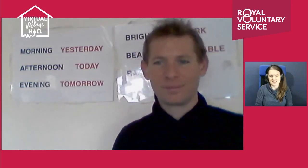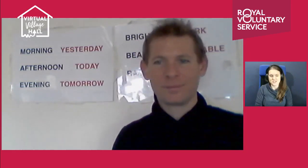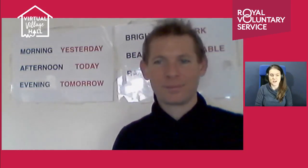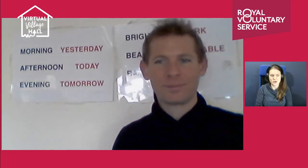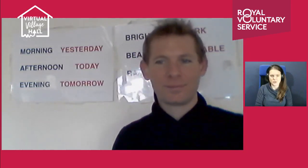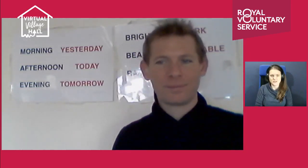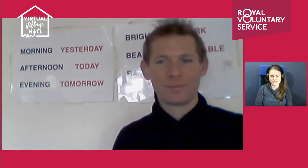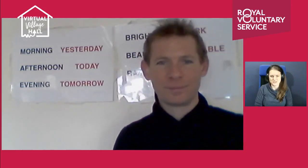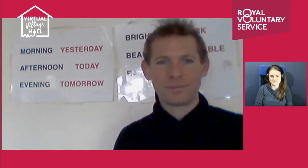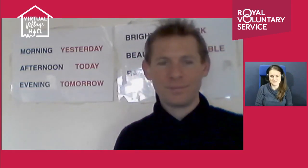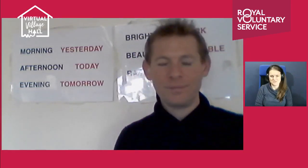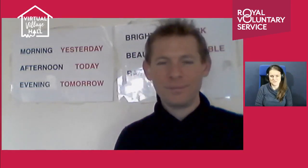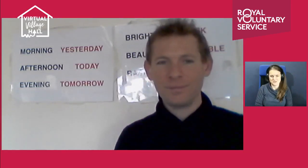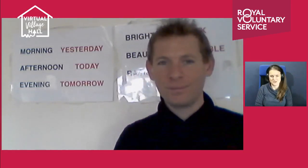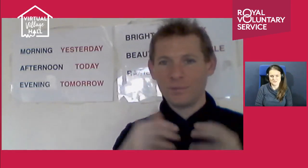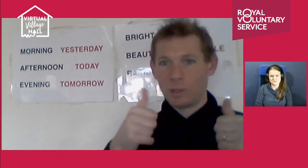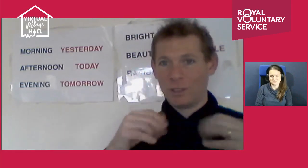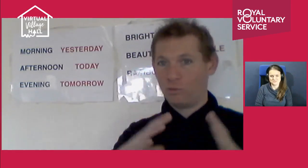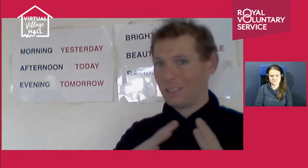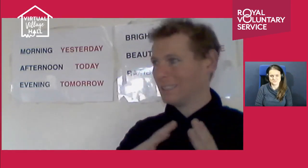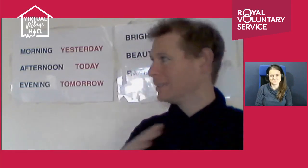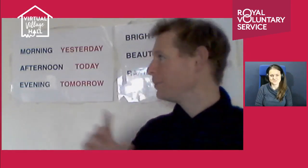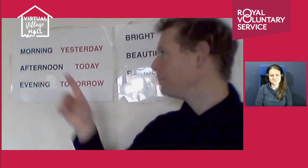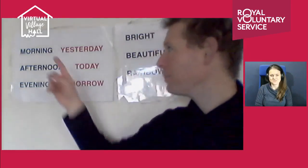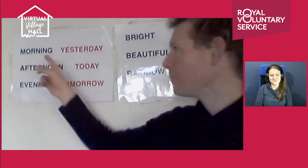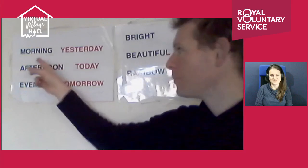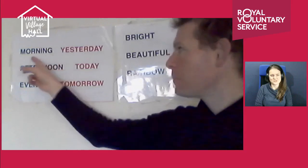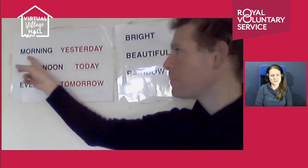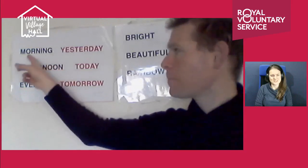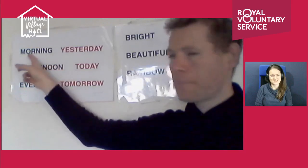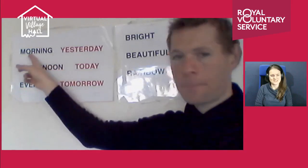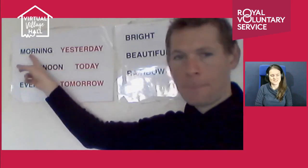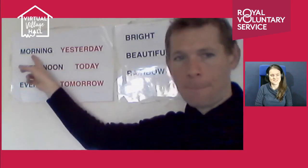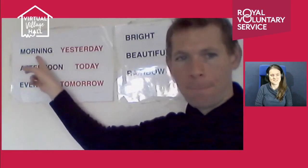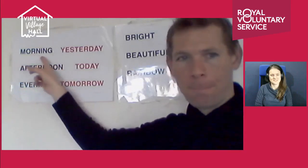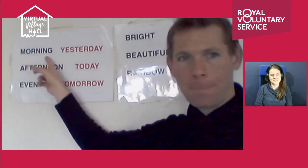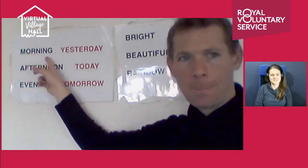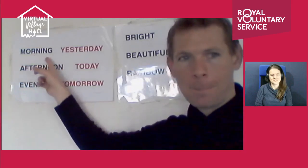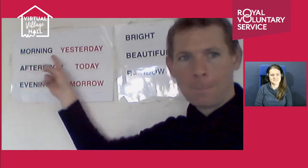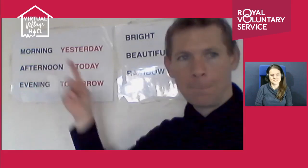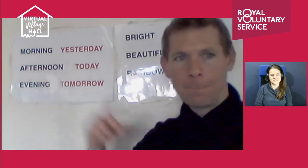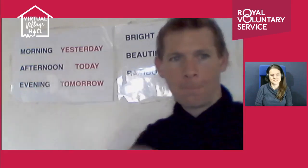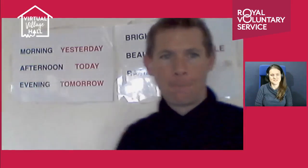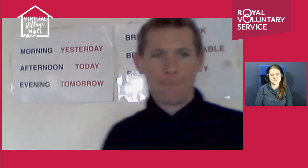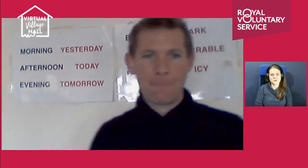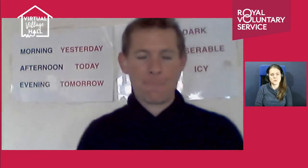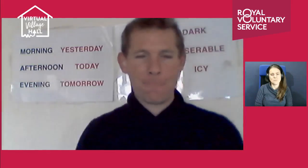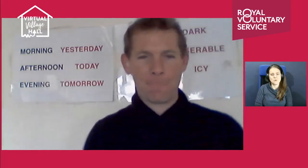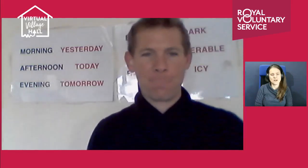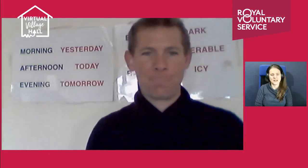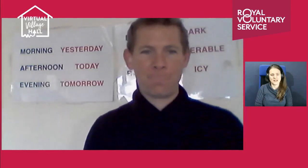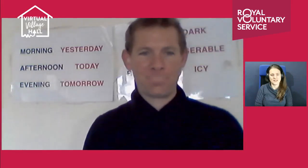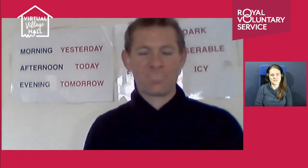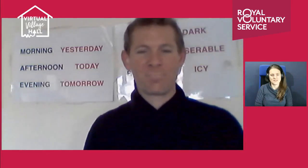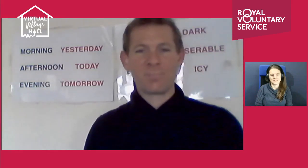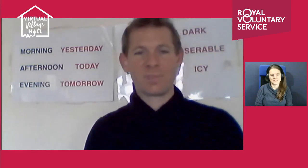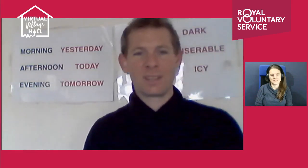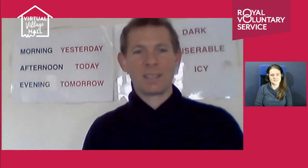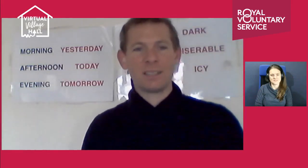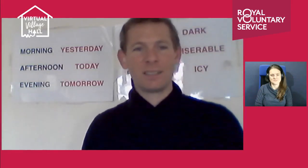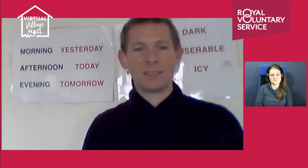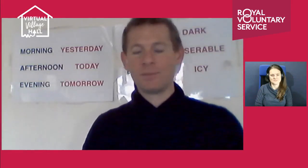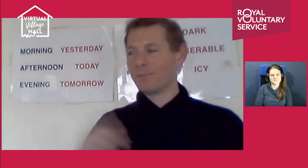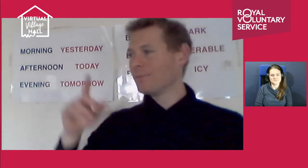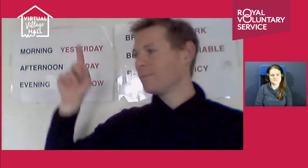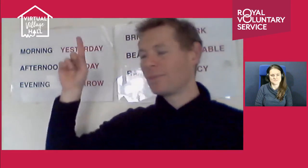explain then later how we use them. All right? So ready? So morning.